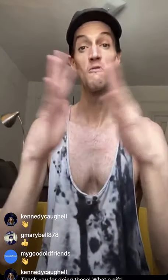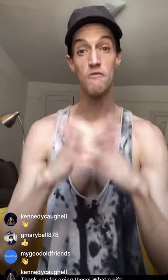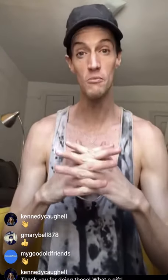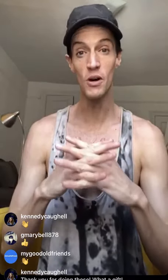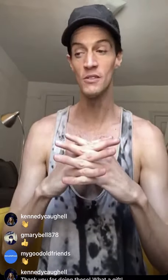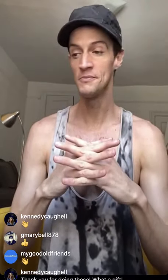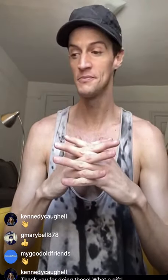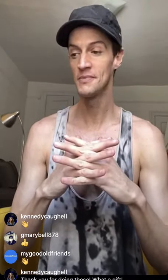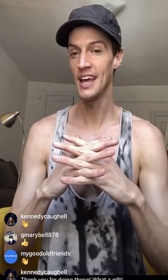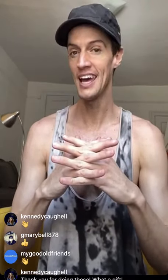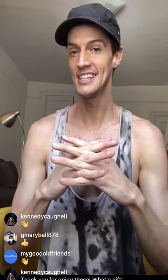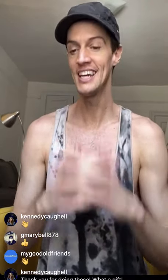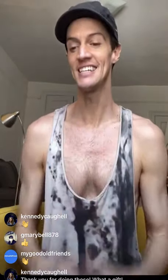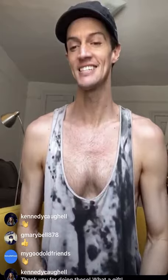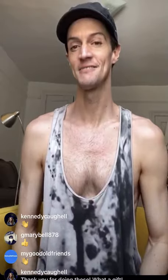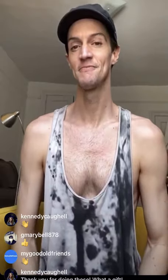Football. And tennis.